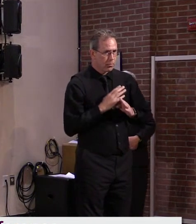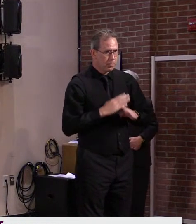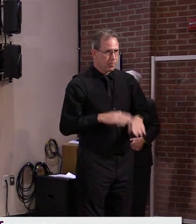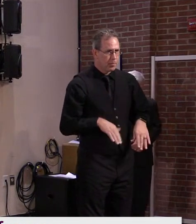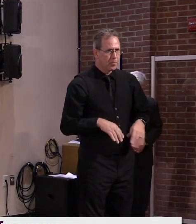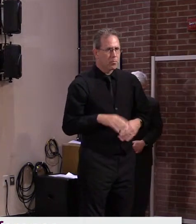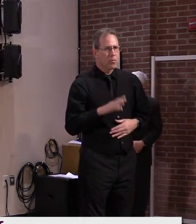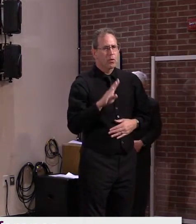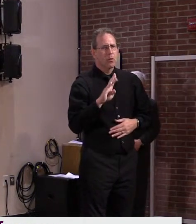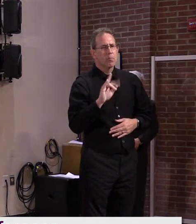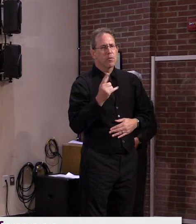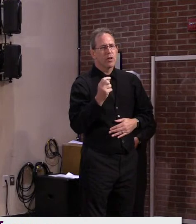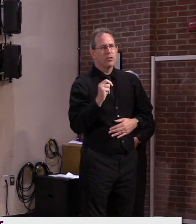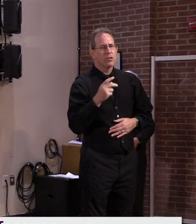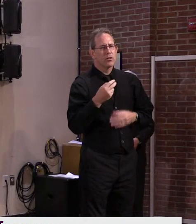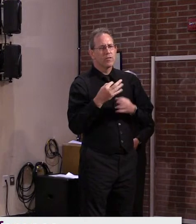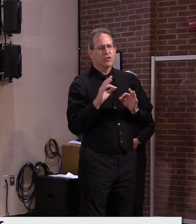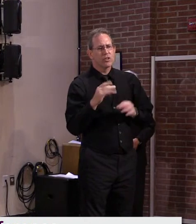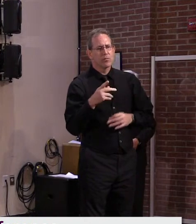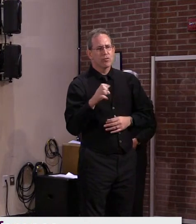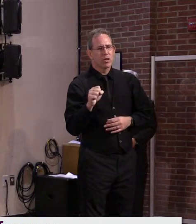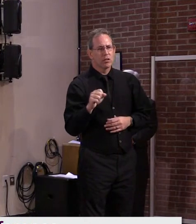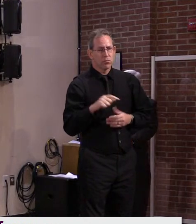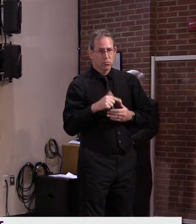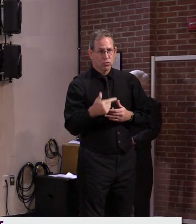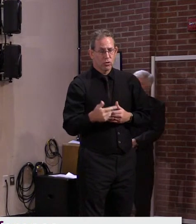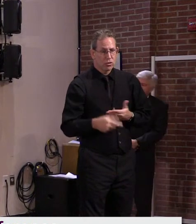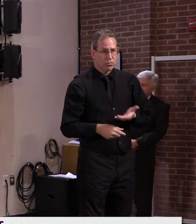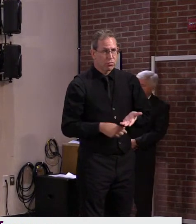Joe Gresser, the Barton Chronicle.